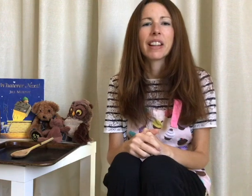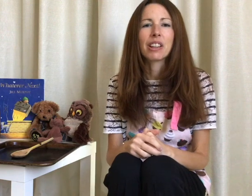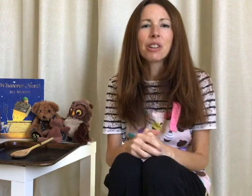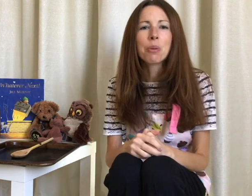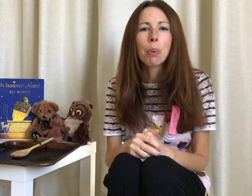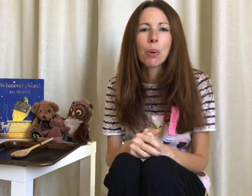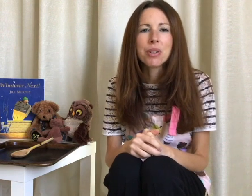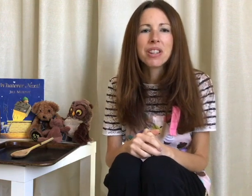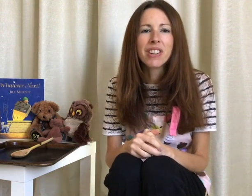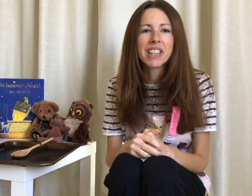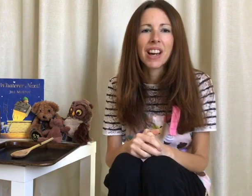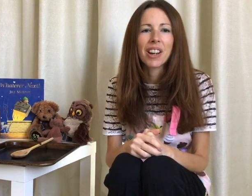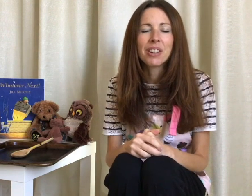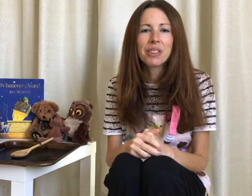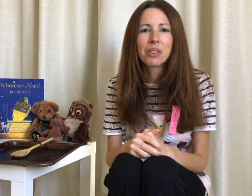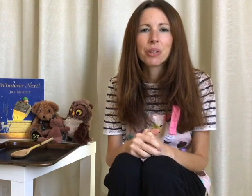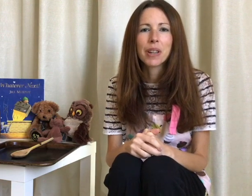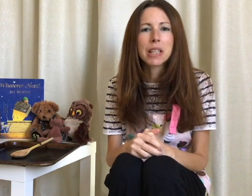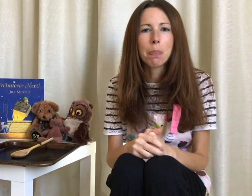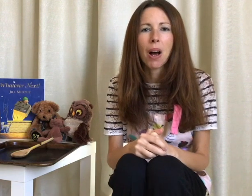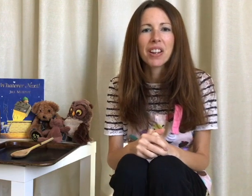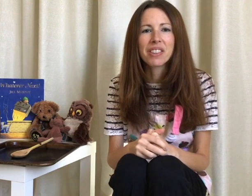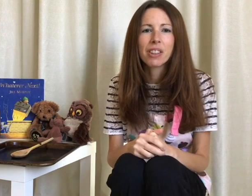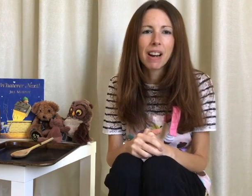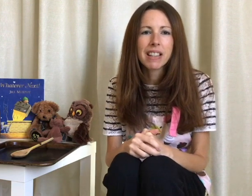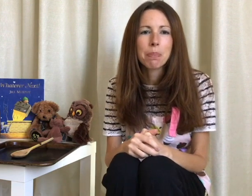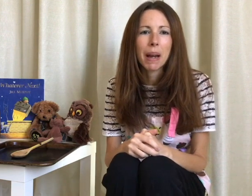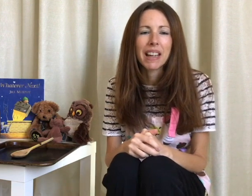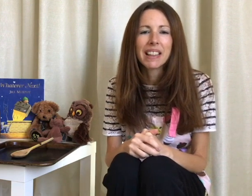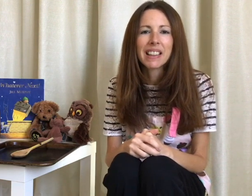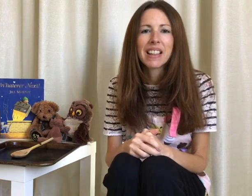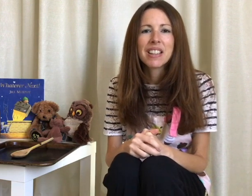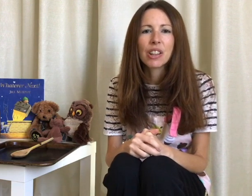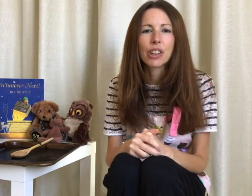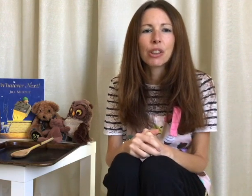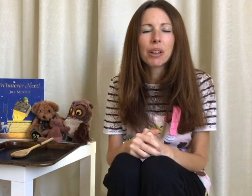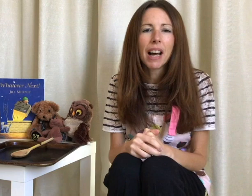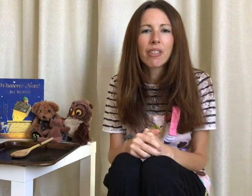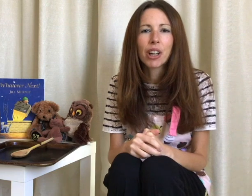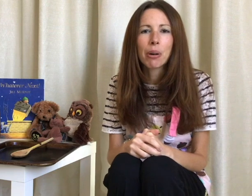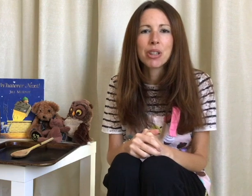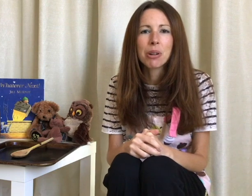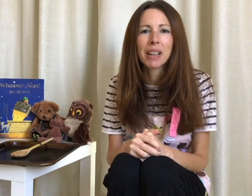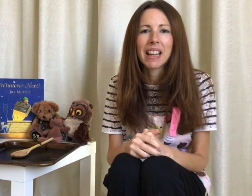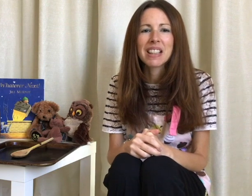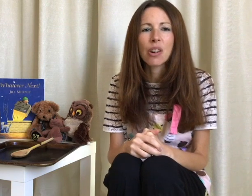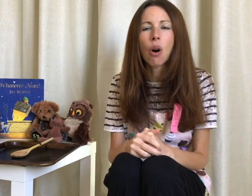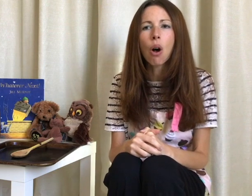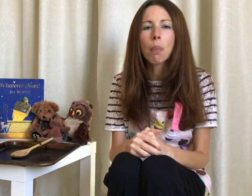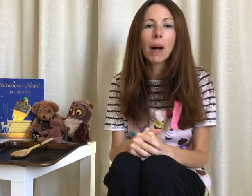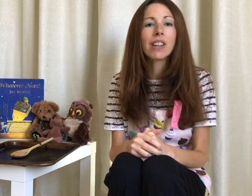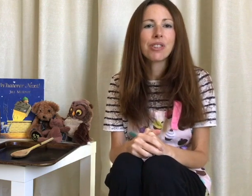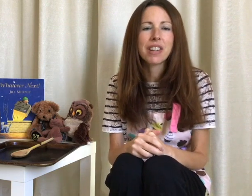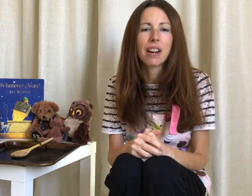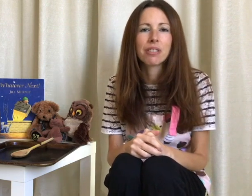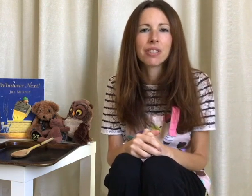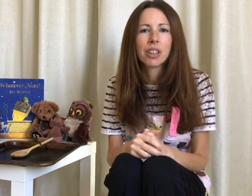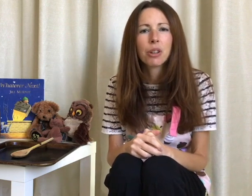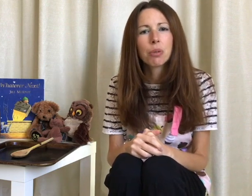you can pause the video for each part of the recipe so that you can have a go at doing this all by yourself with